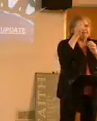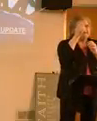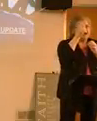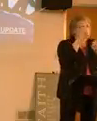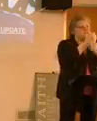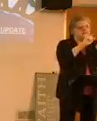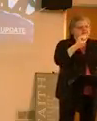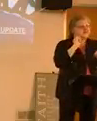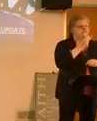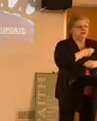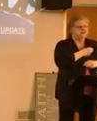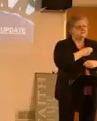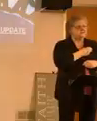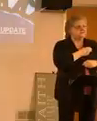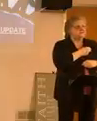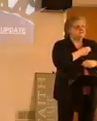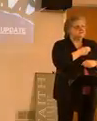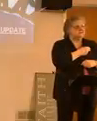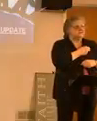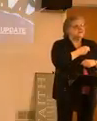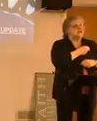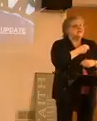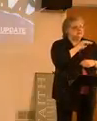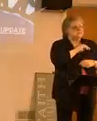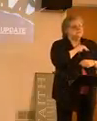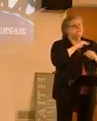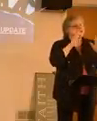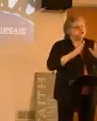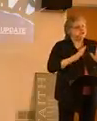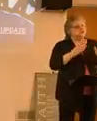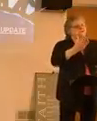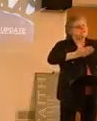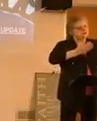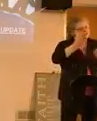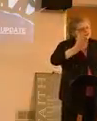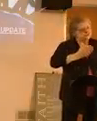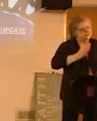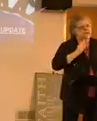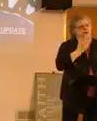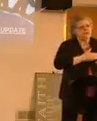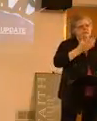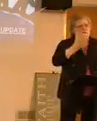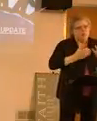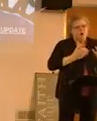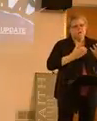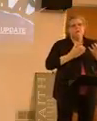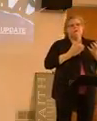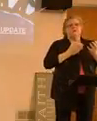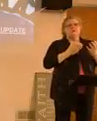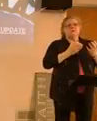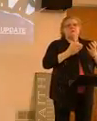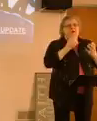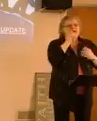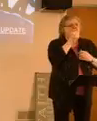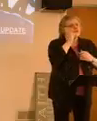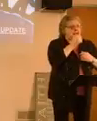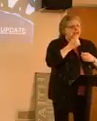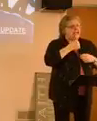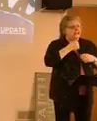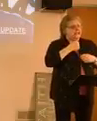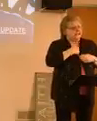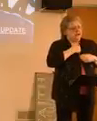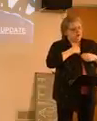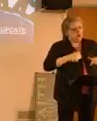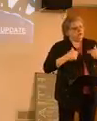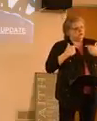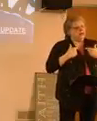is Jesus. And that's what these guys are all about. That's what we want to be all about. We work every day in our personal lives and as a church